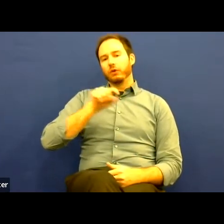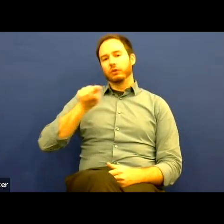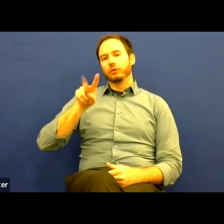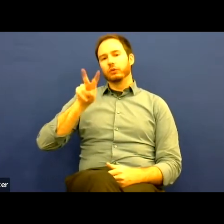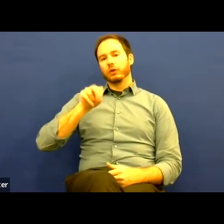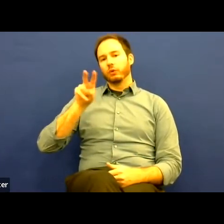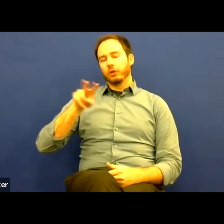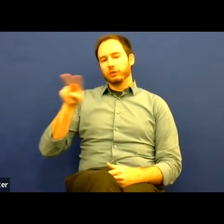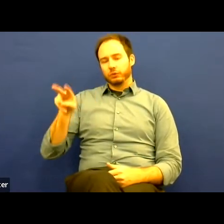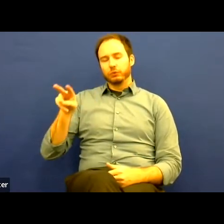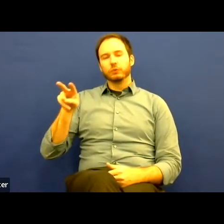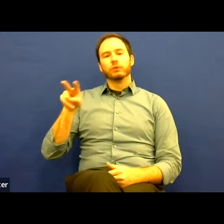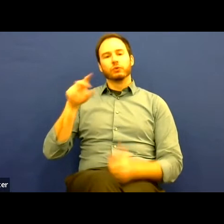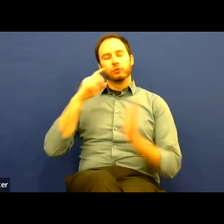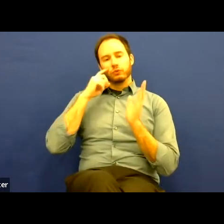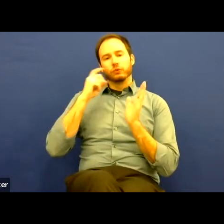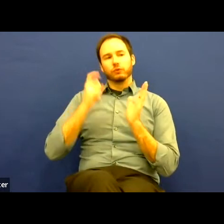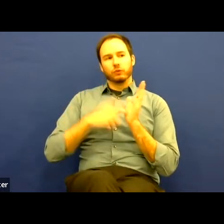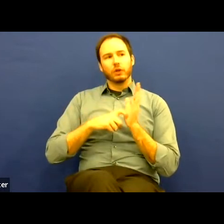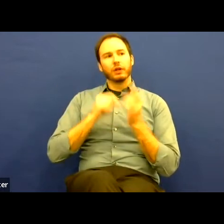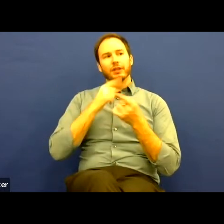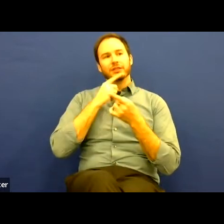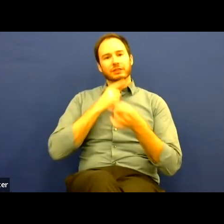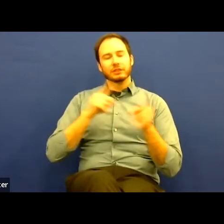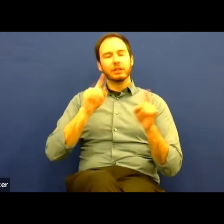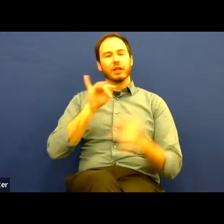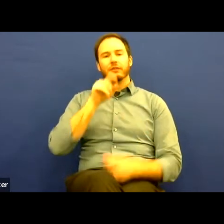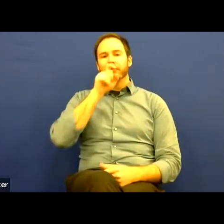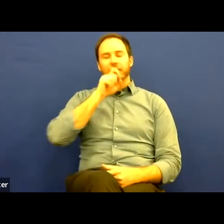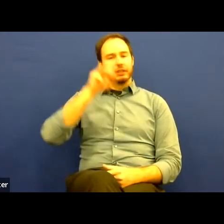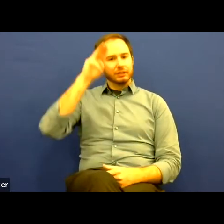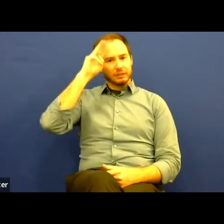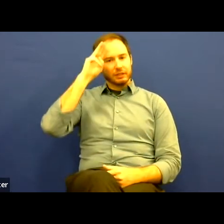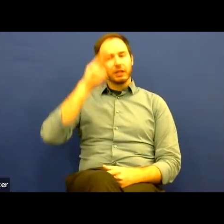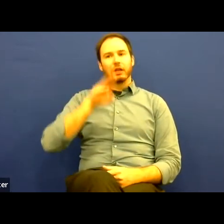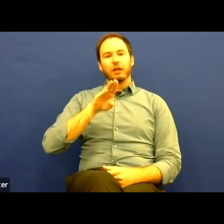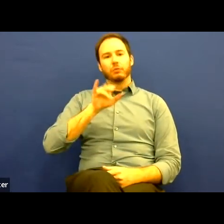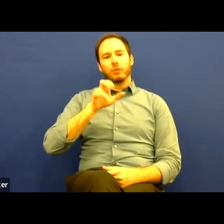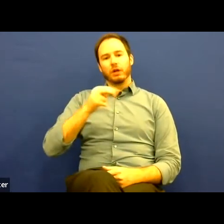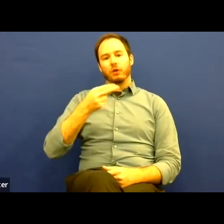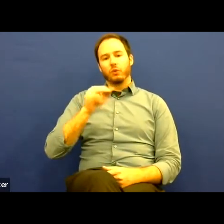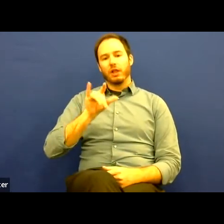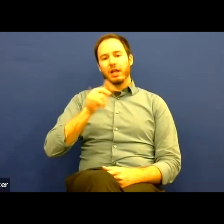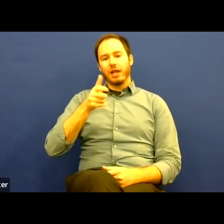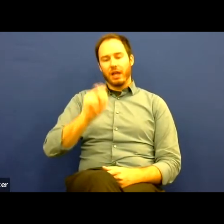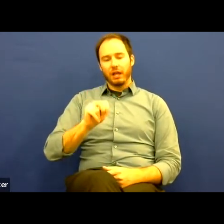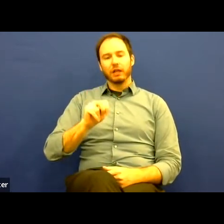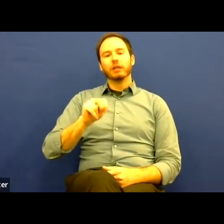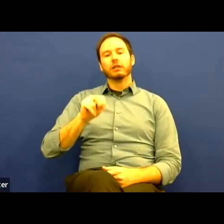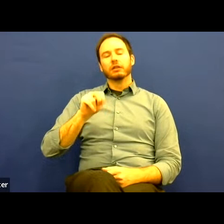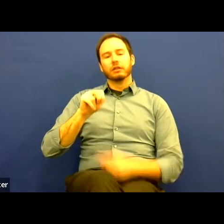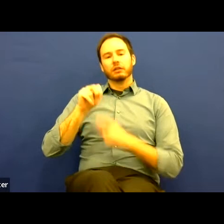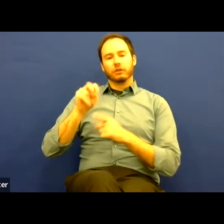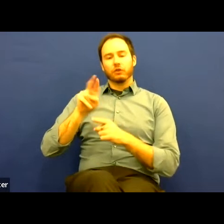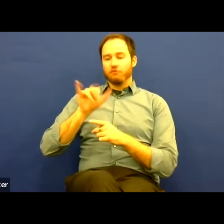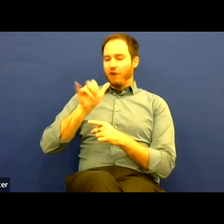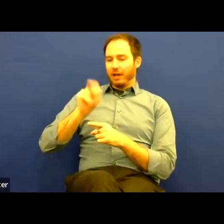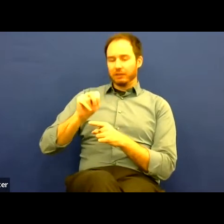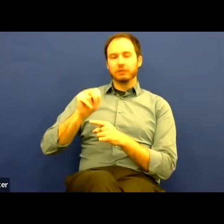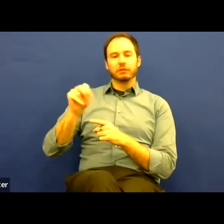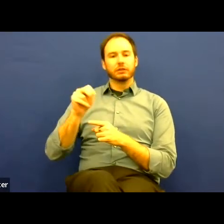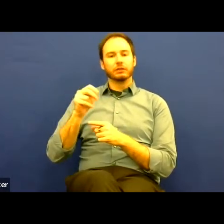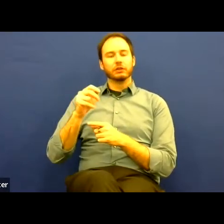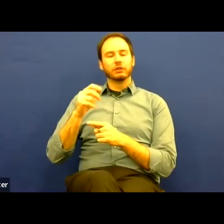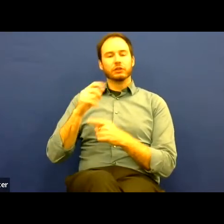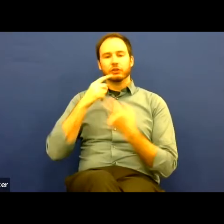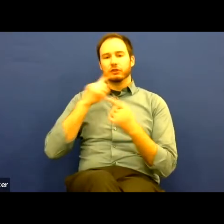25-340/2022. To recognize the achievement of Eagle Scout Ryan Holohan. Whereas Ryan Christopher Holohan has achieved the rank of Eagle Scout